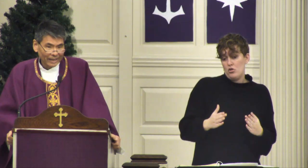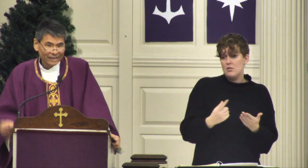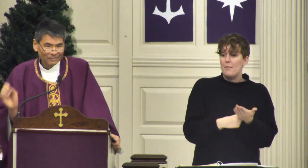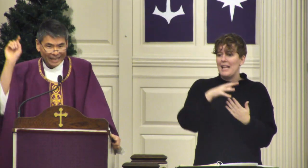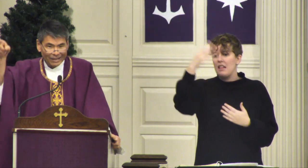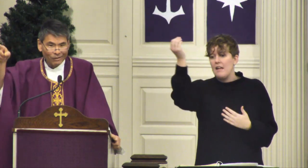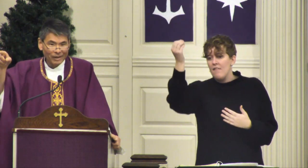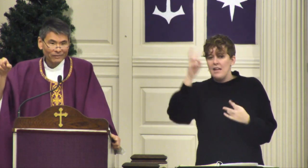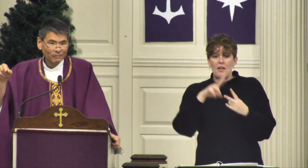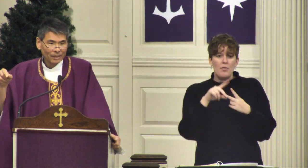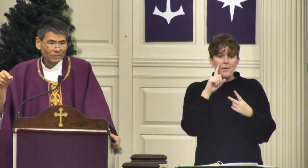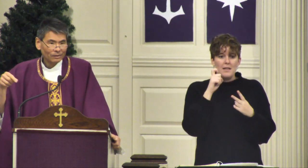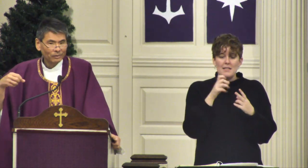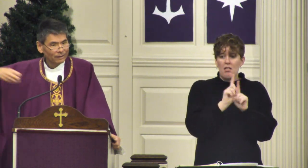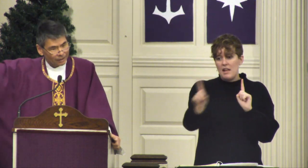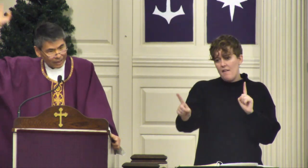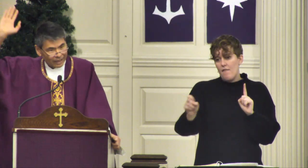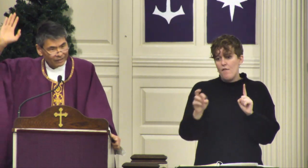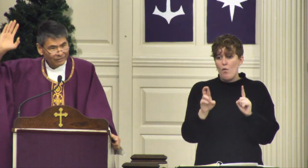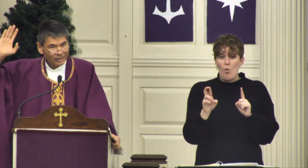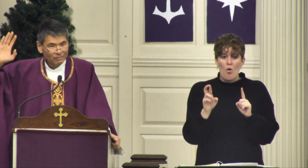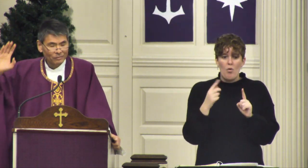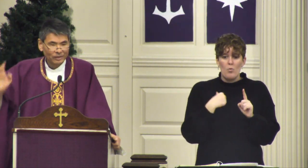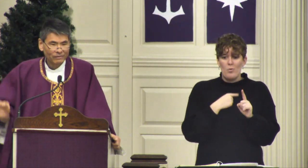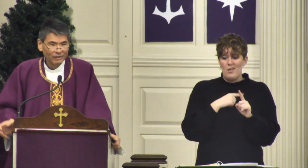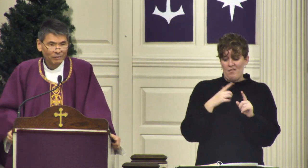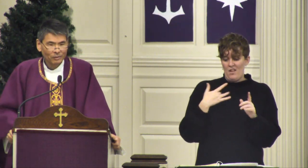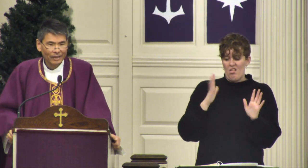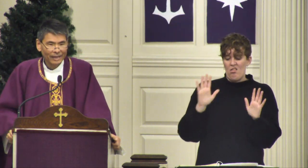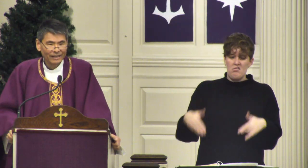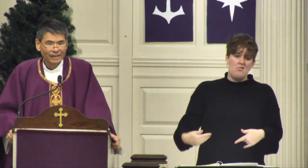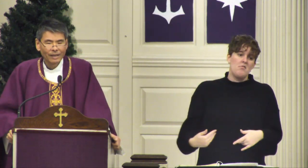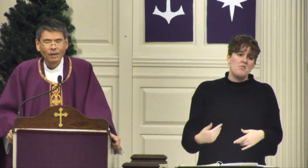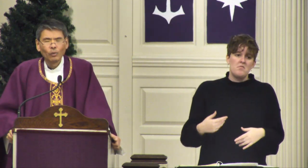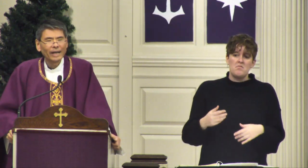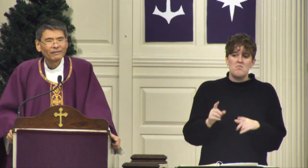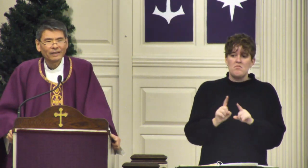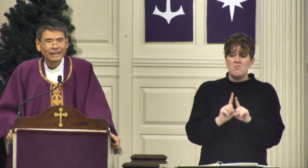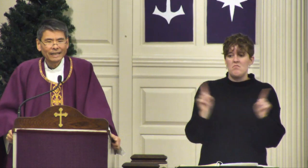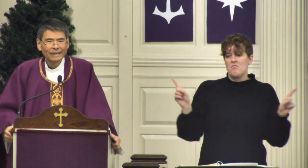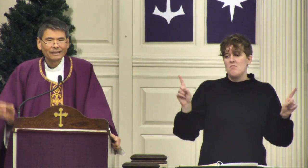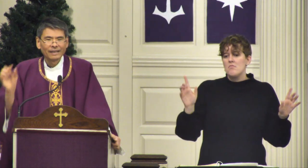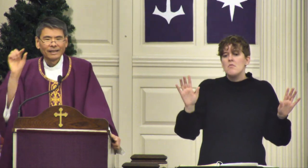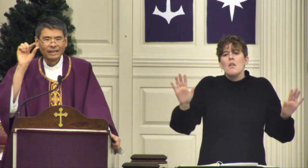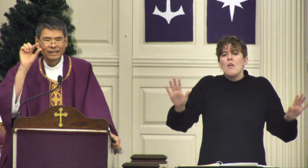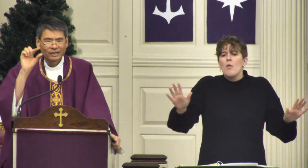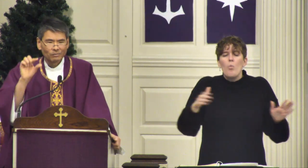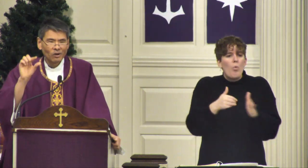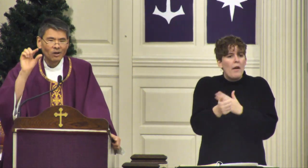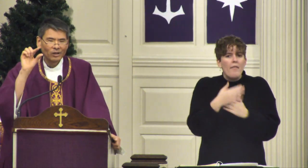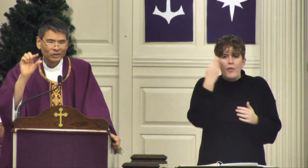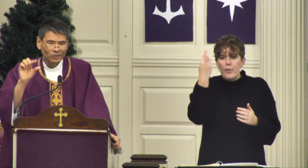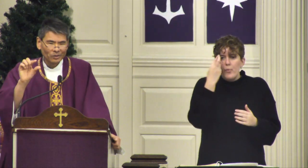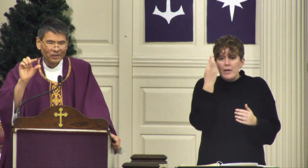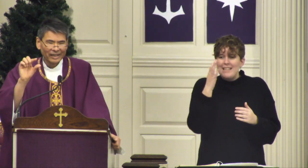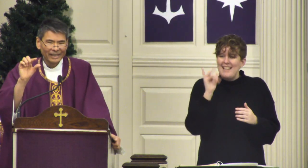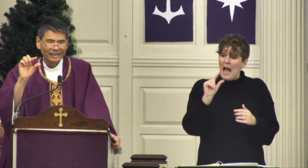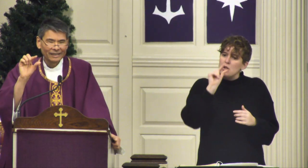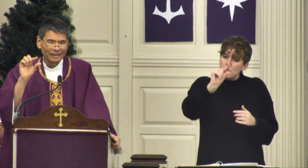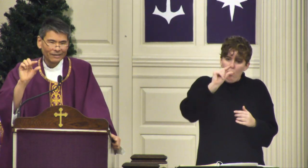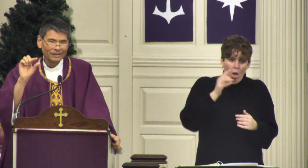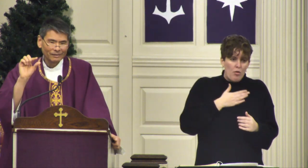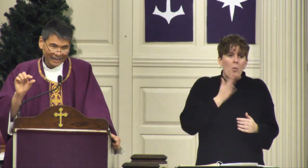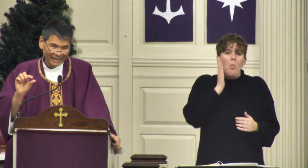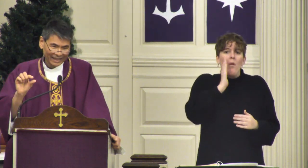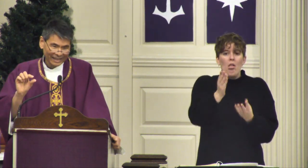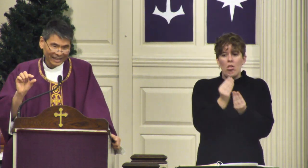away, either because they go away from us or we get tired of them and we throw them away. Whatever it is, the small joy goes